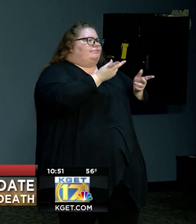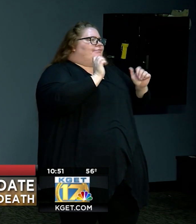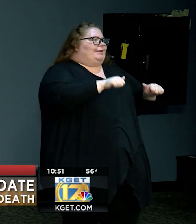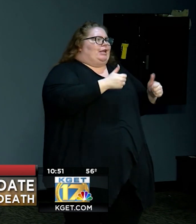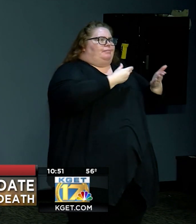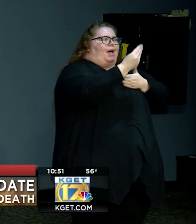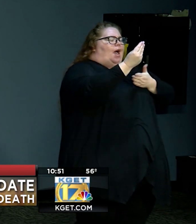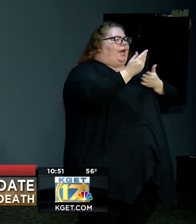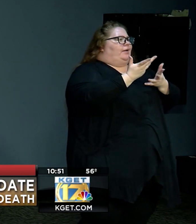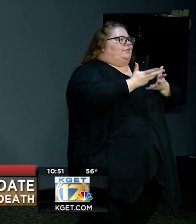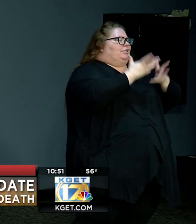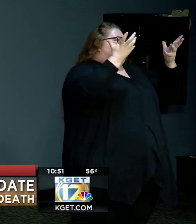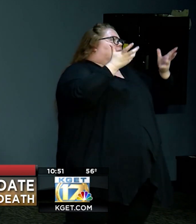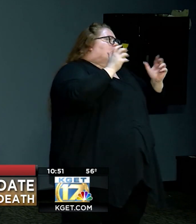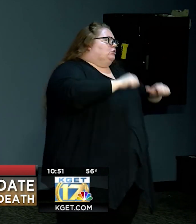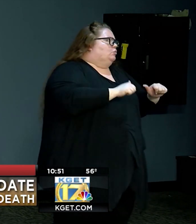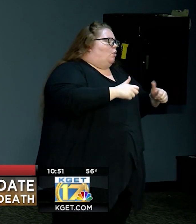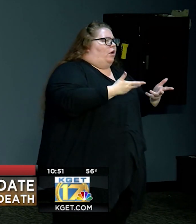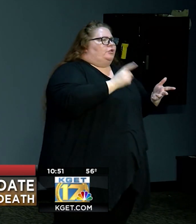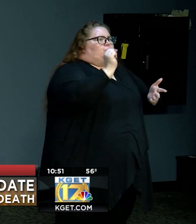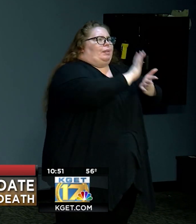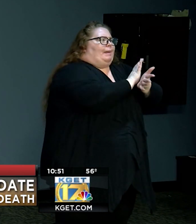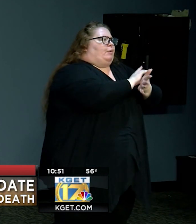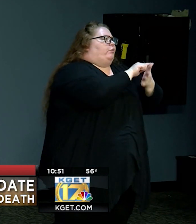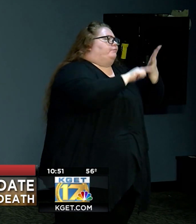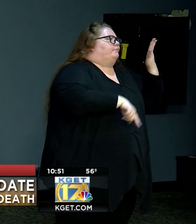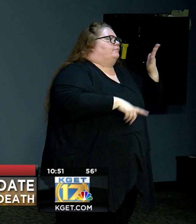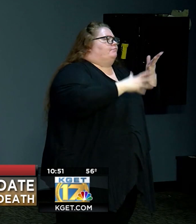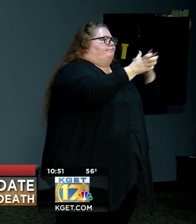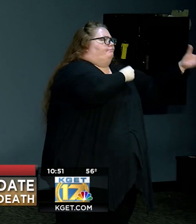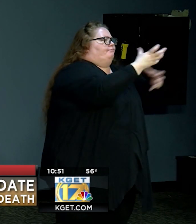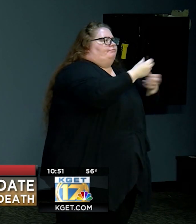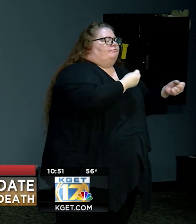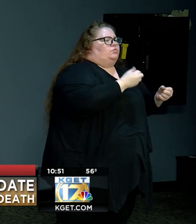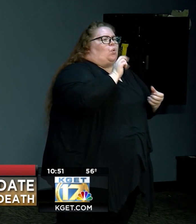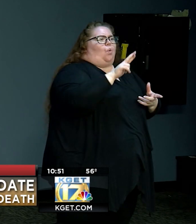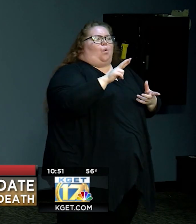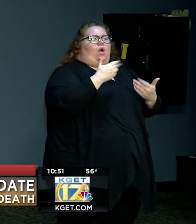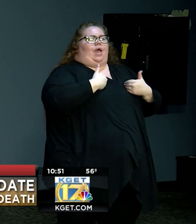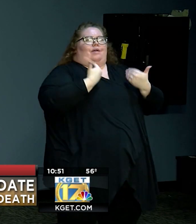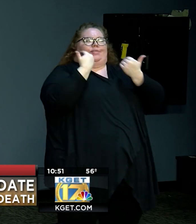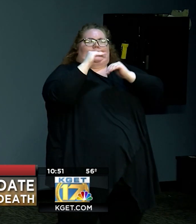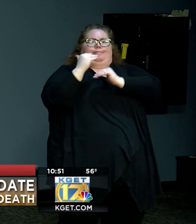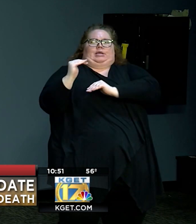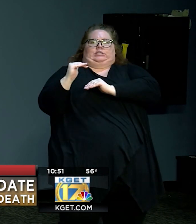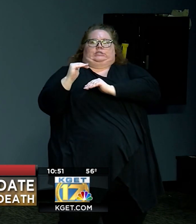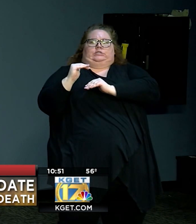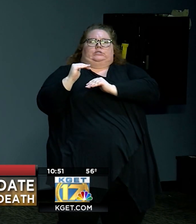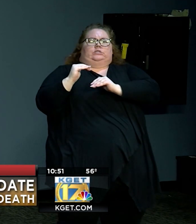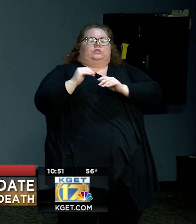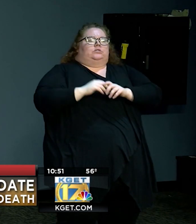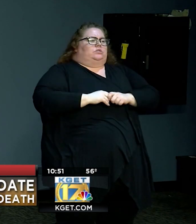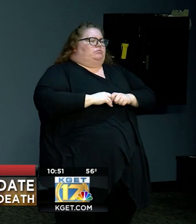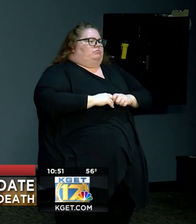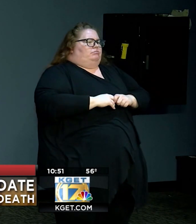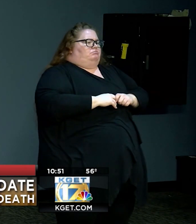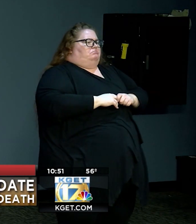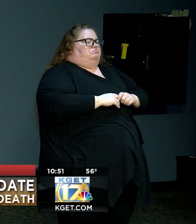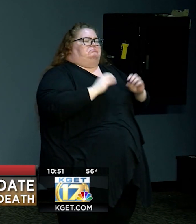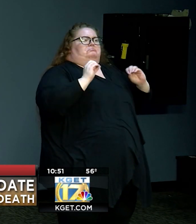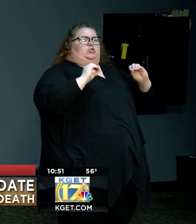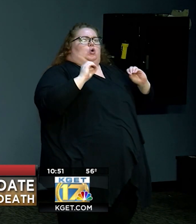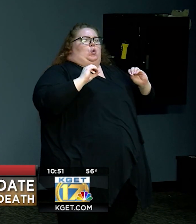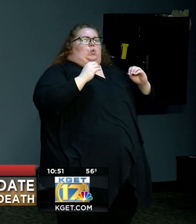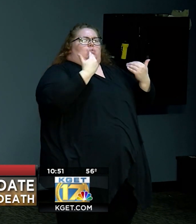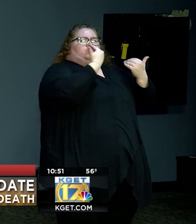as much as they want in certain items, or is it store by store? So there are no restrictions or requirements at a